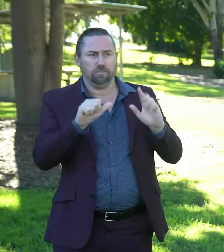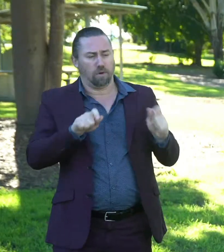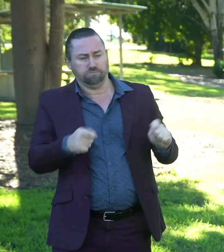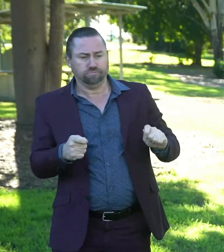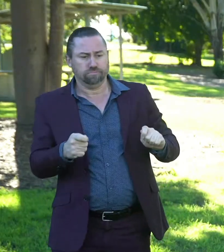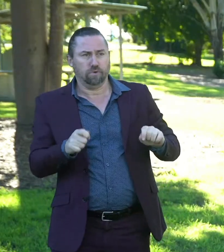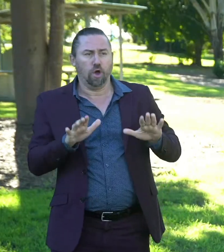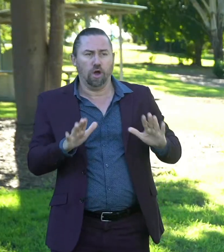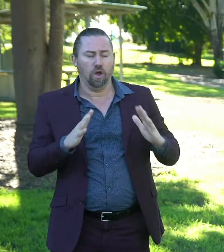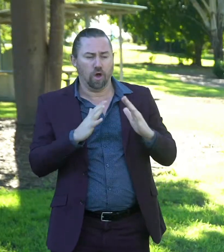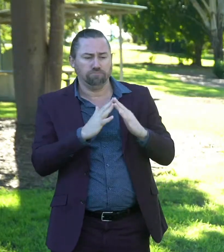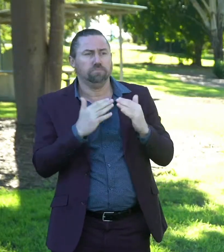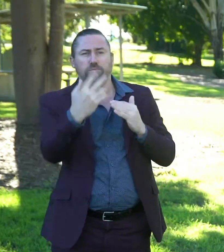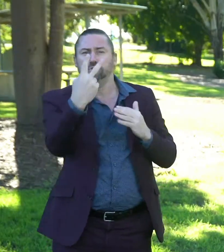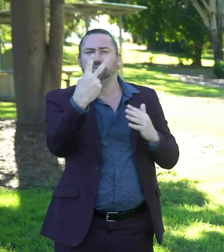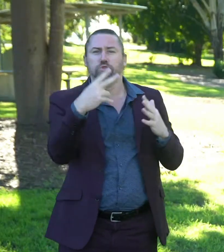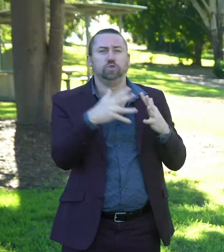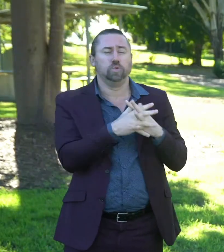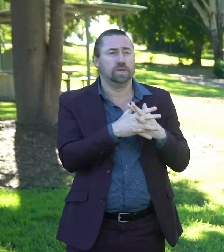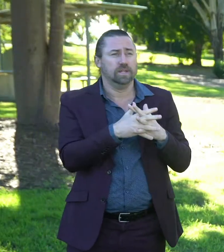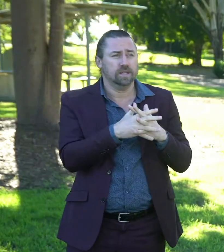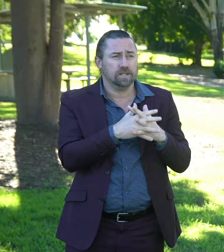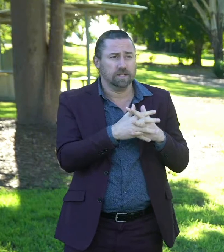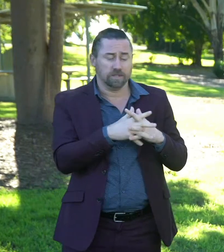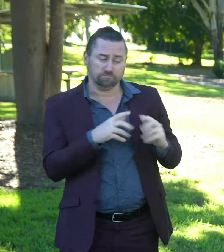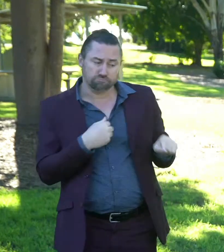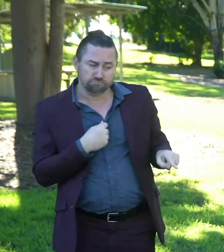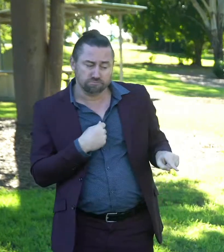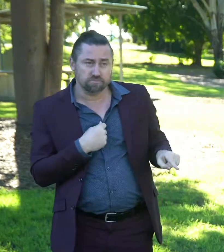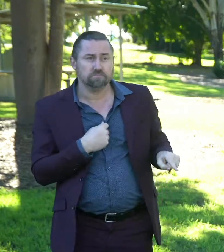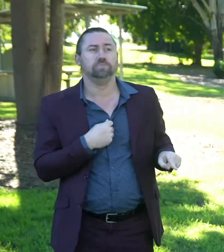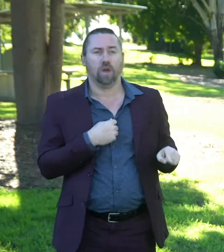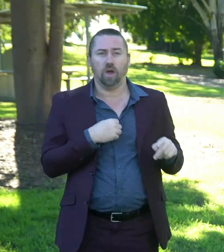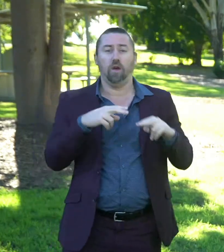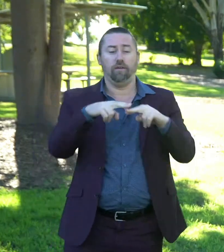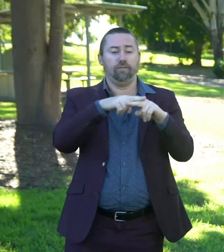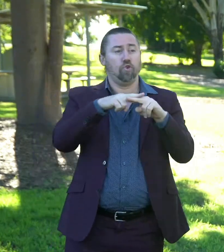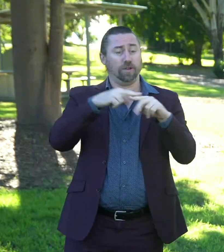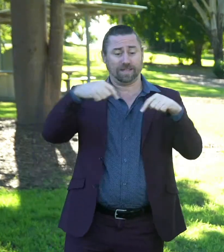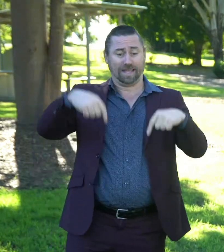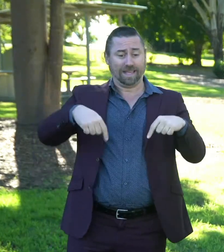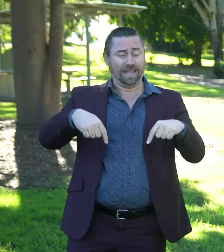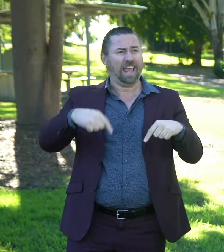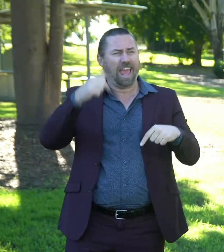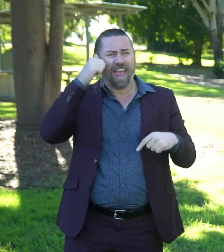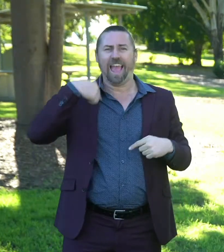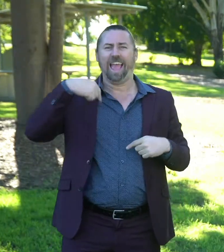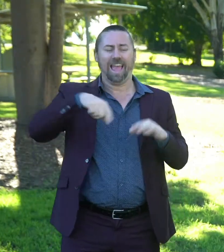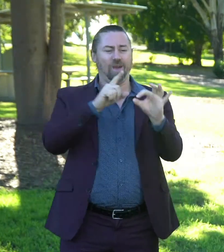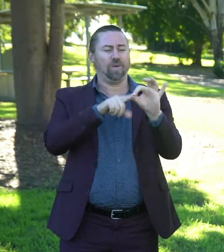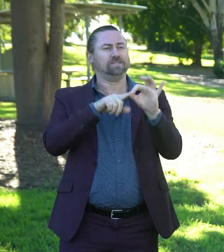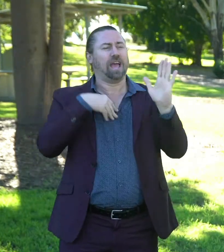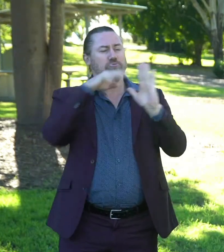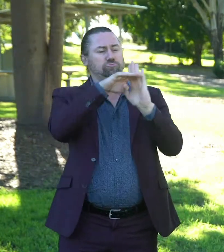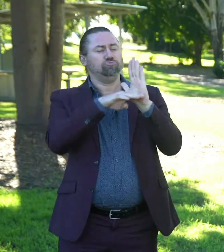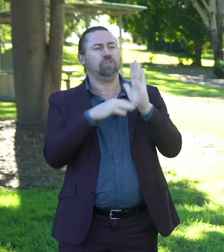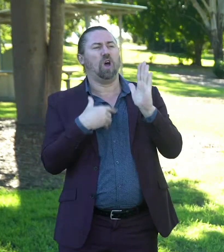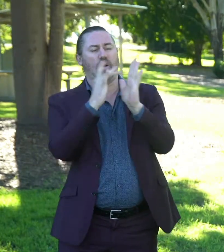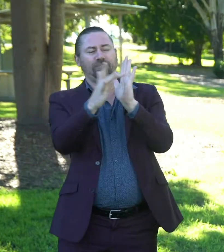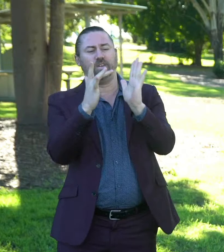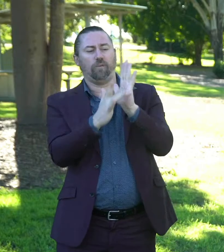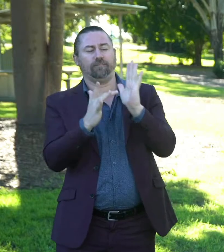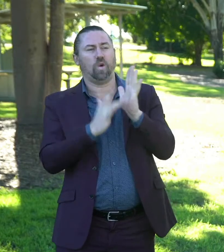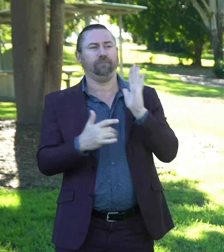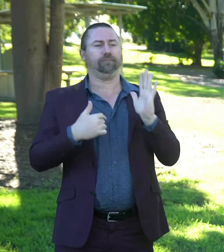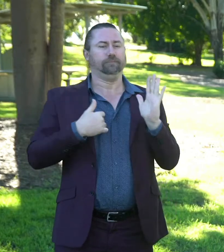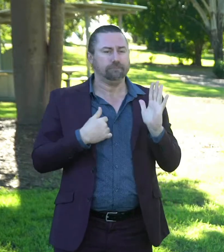lockdown for the next 2 weeks, on Friday we commenced some easing of restrictions in Queensland, and we